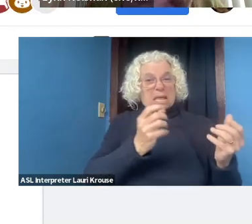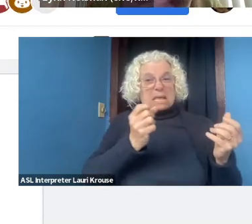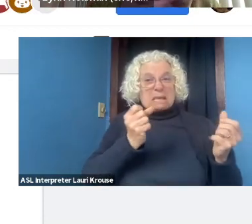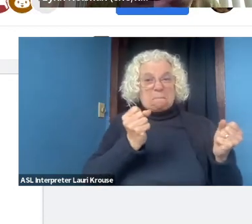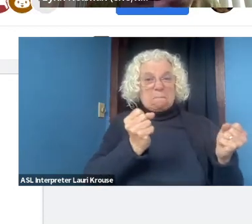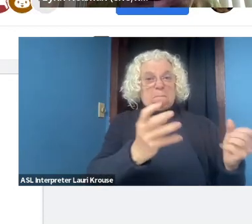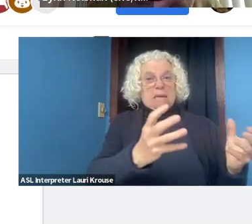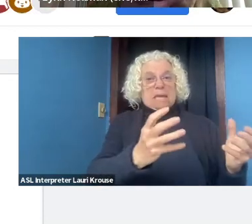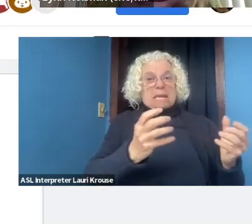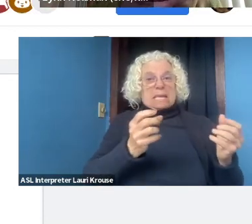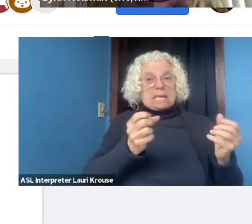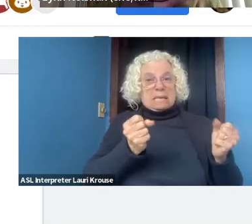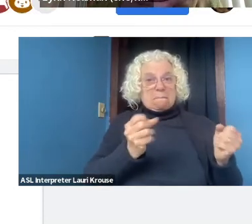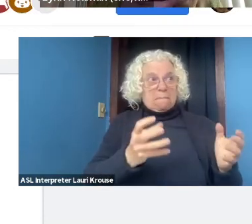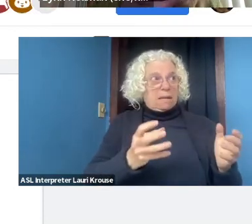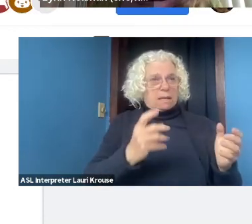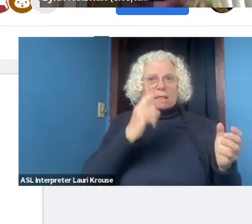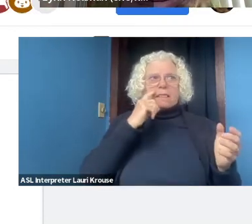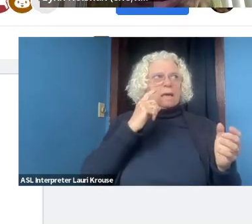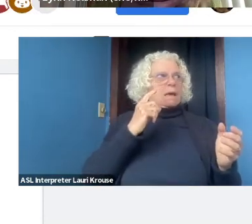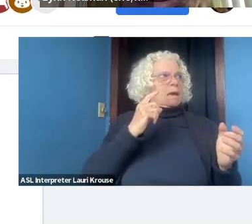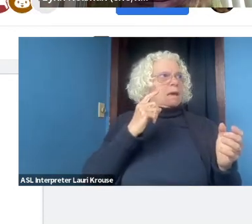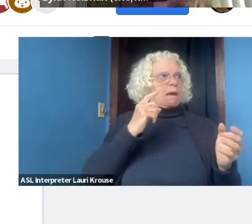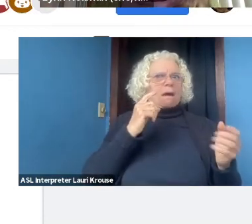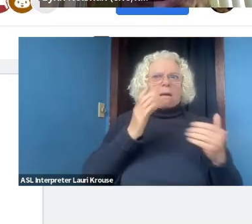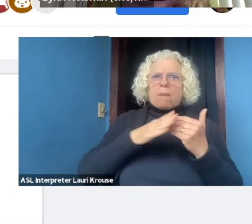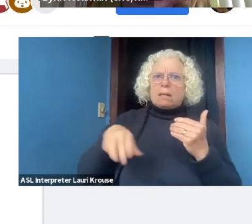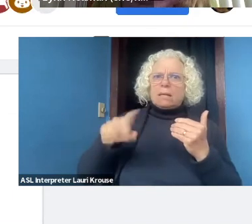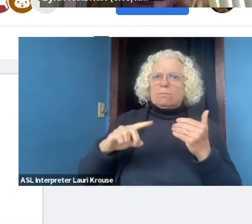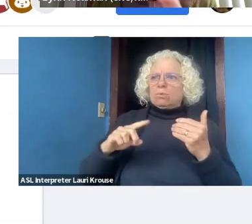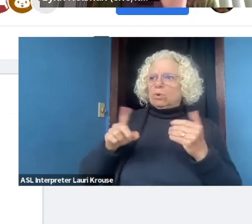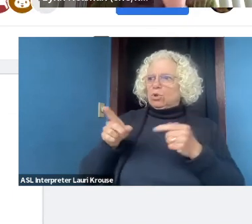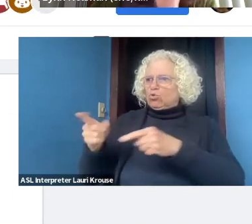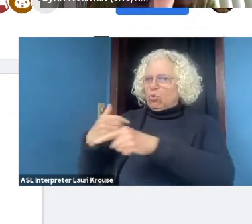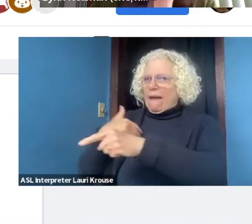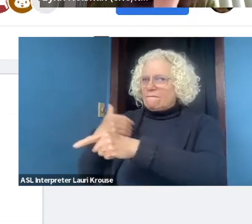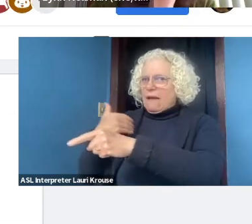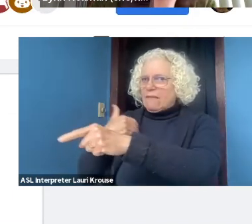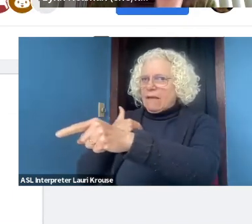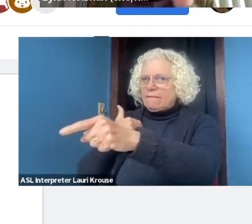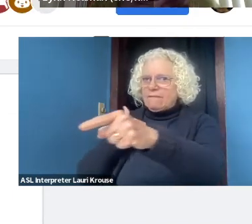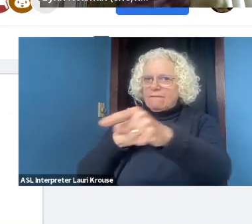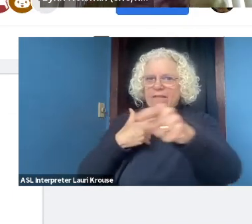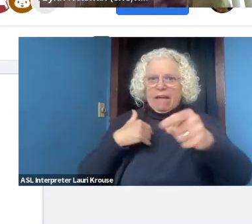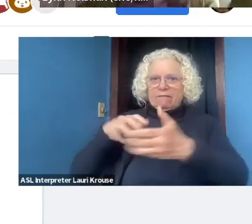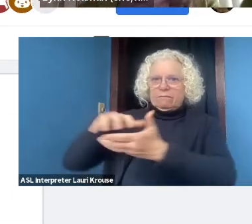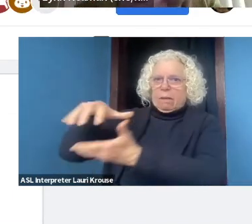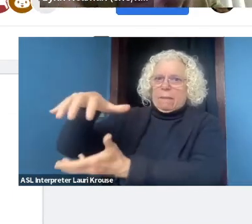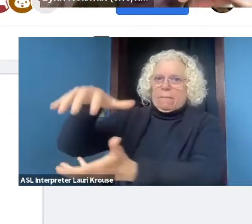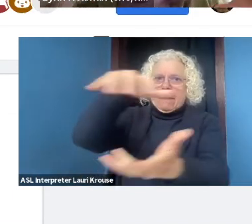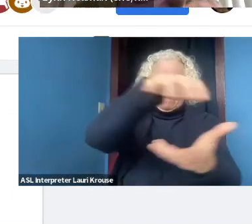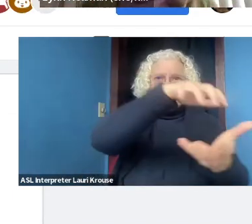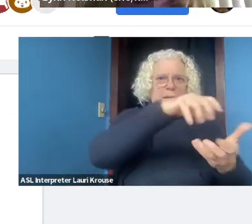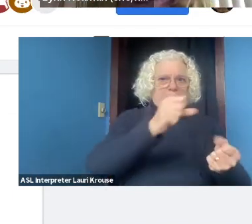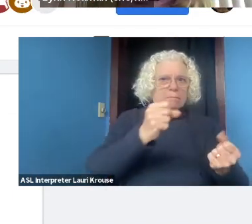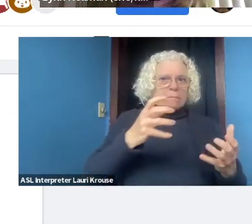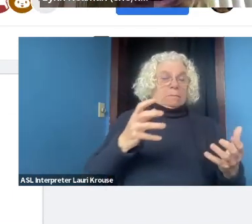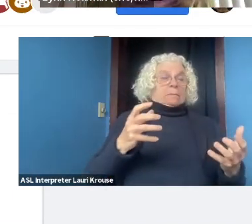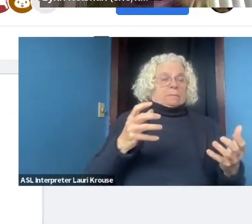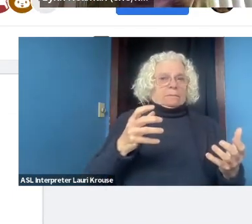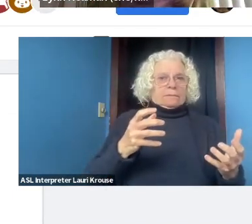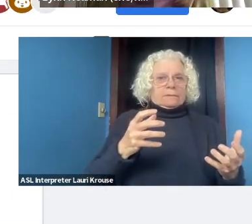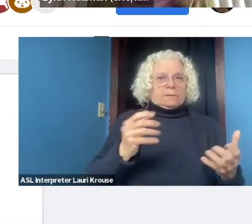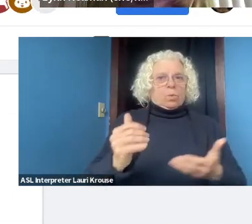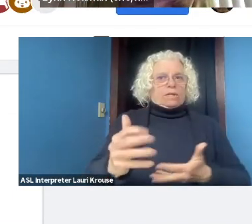every person you know. And if they have that, what is that volume? It's hard to imagine, right? But as you start to then gather the materials,